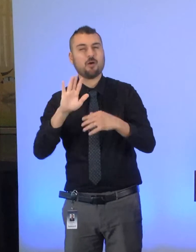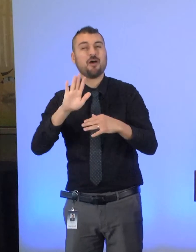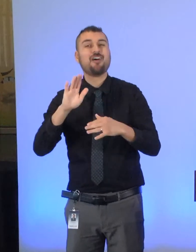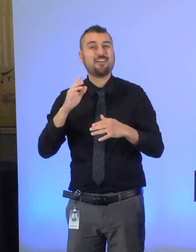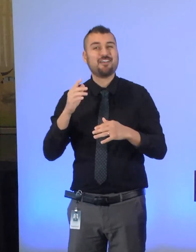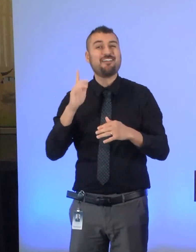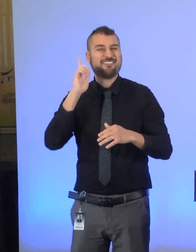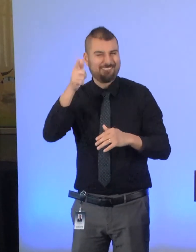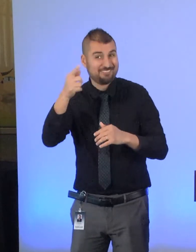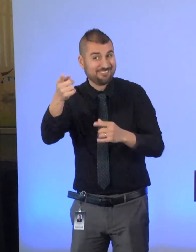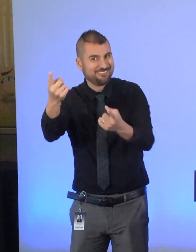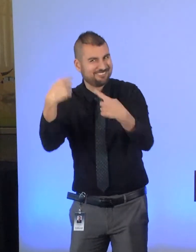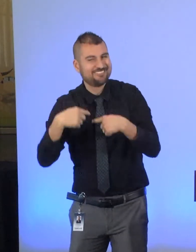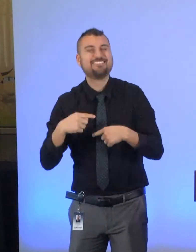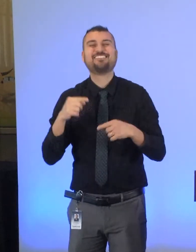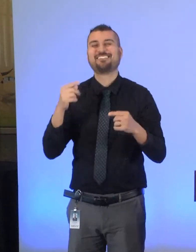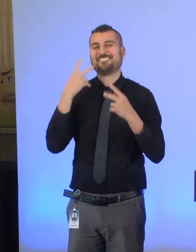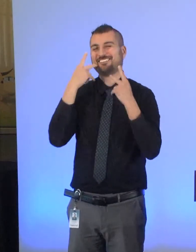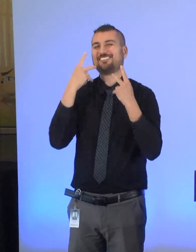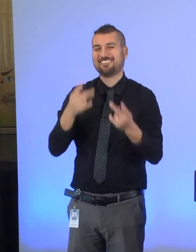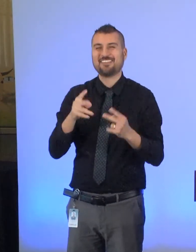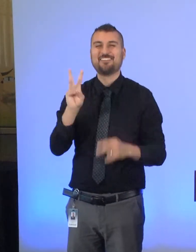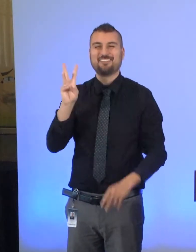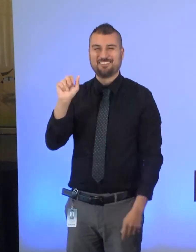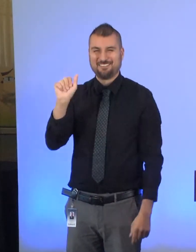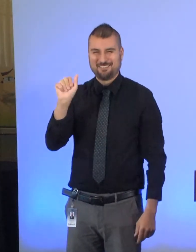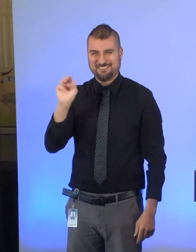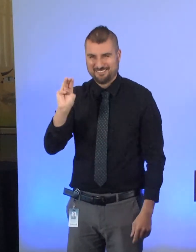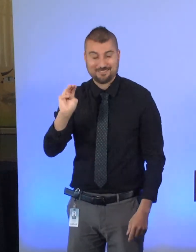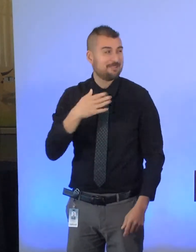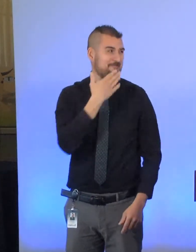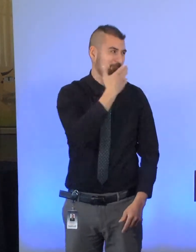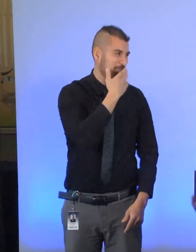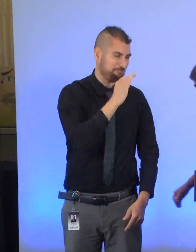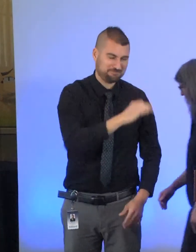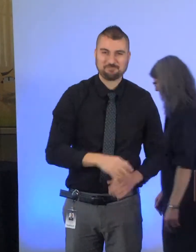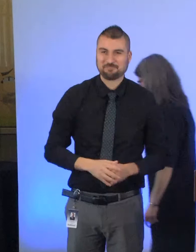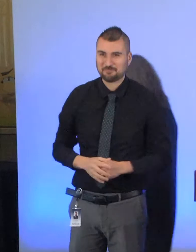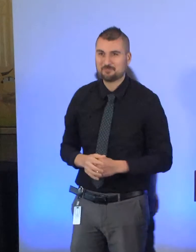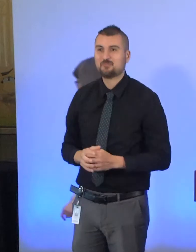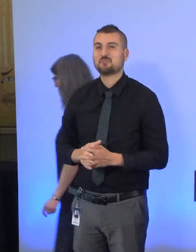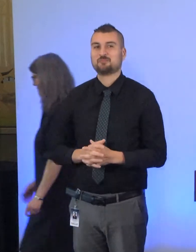visit the Wichita Art Museum. Thank you. Thank you. Thank you.